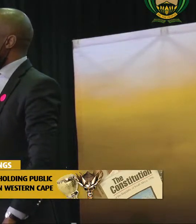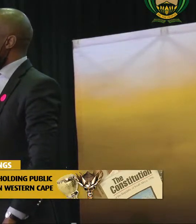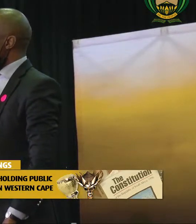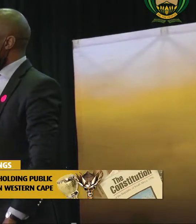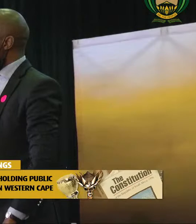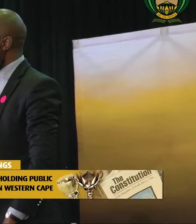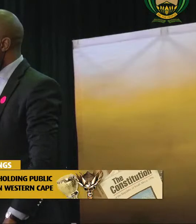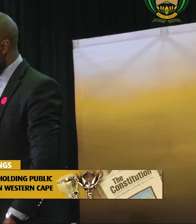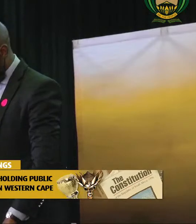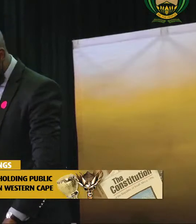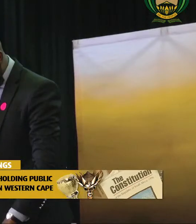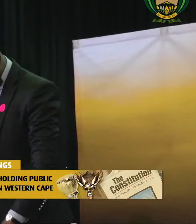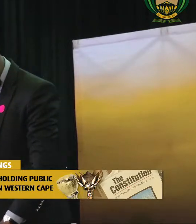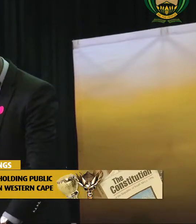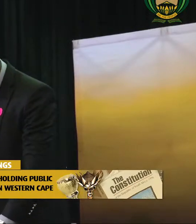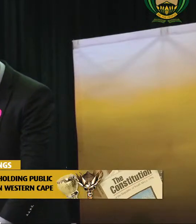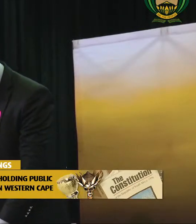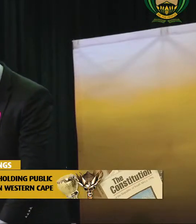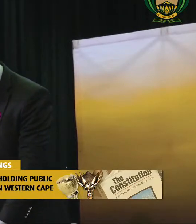Yes, thank you.